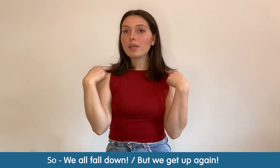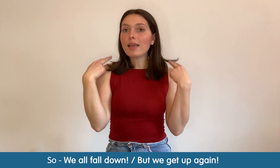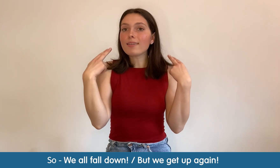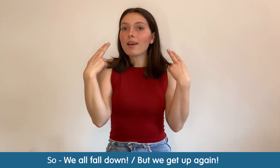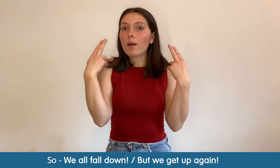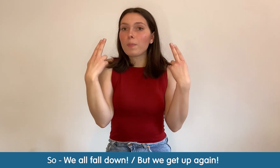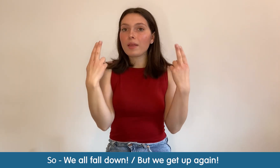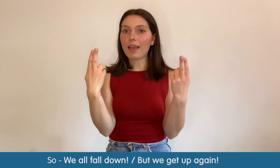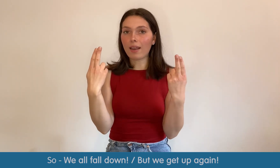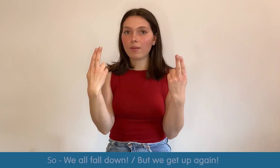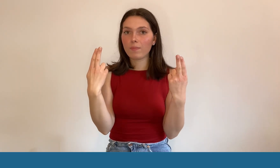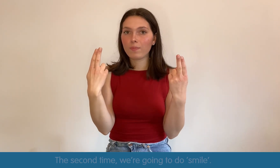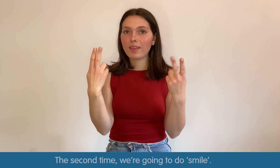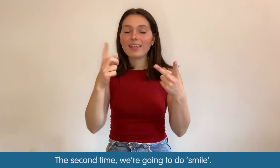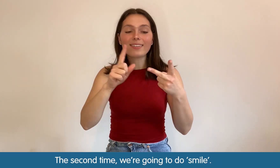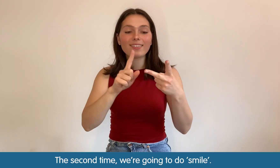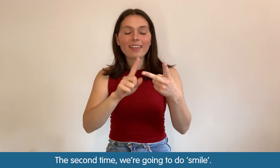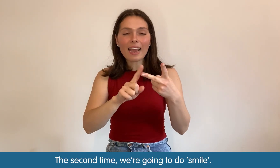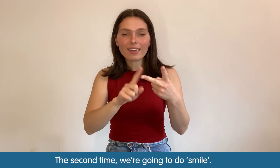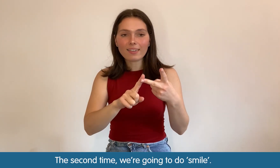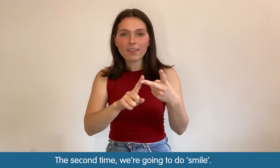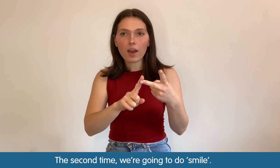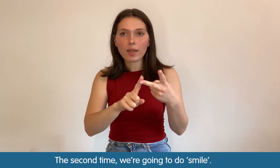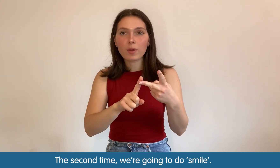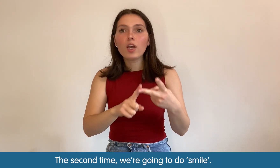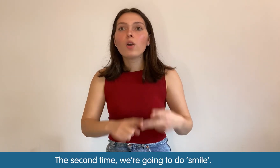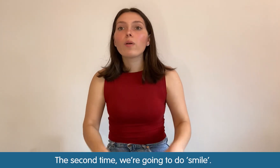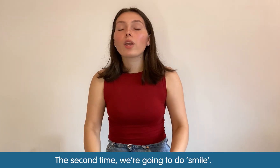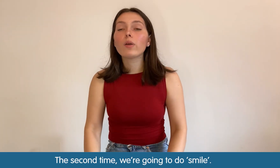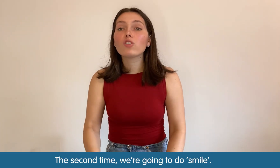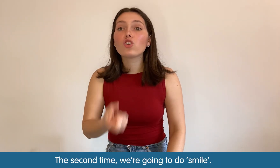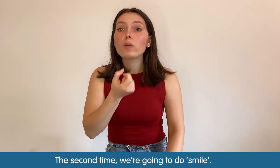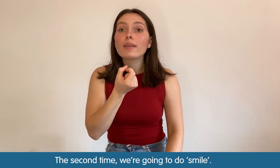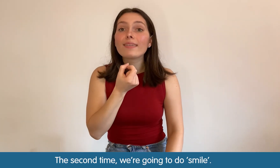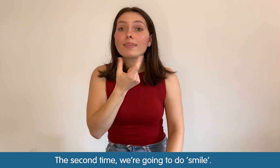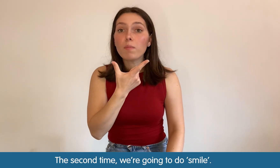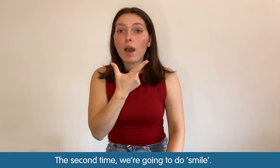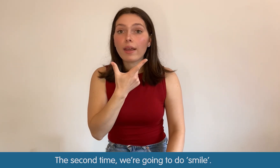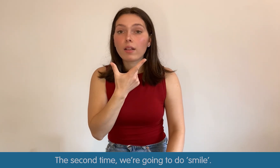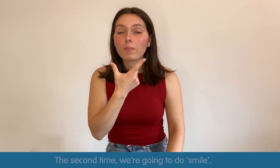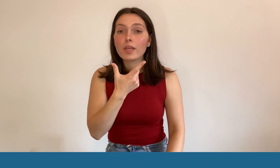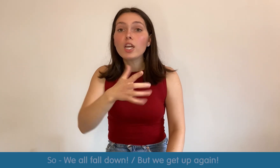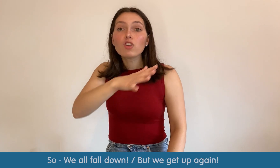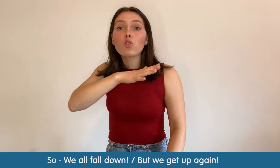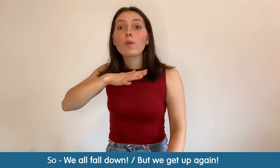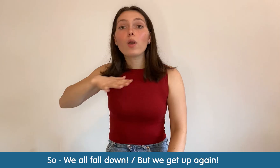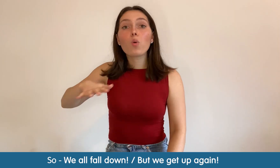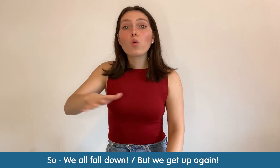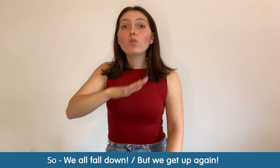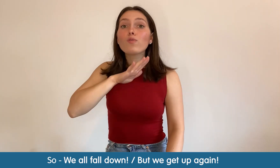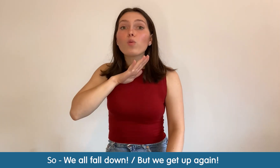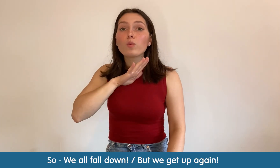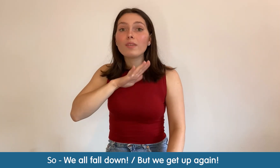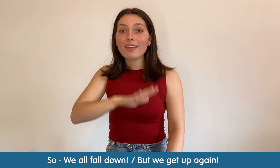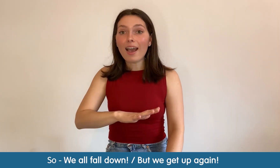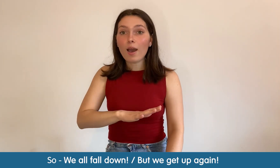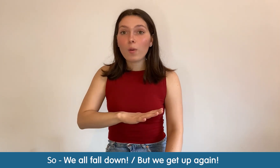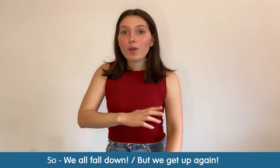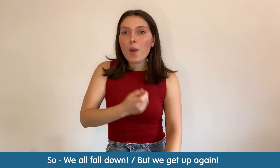get up again. The second time, we're going to do smile. So we all fall down, but